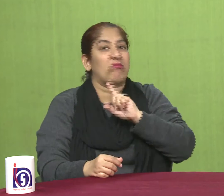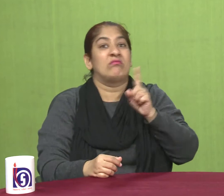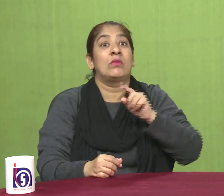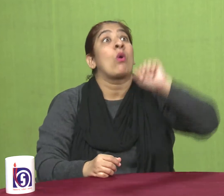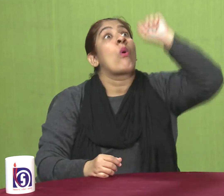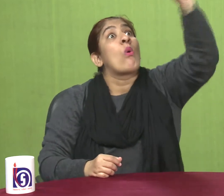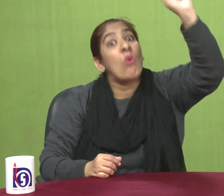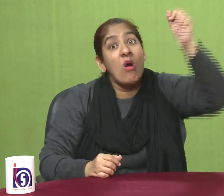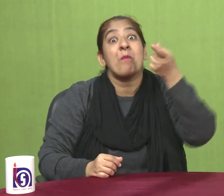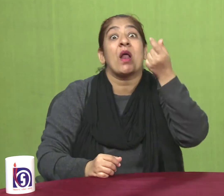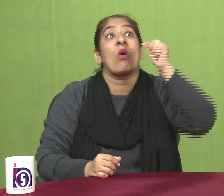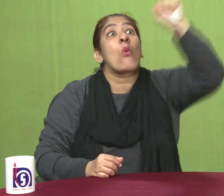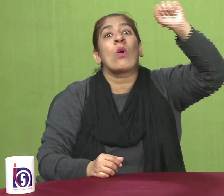for the product